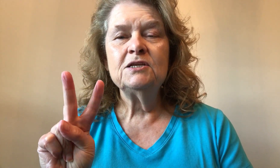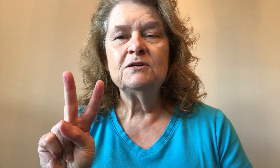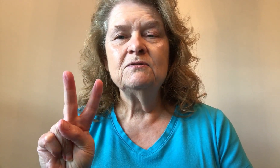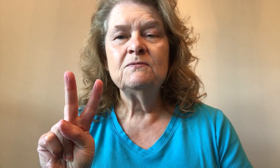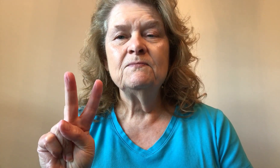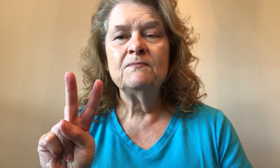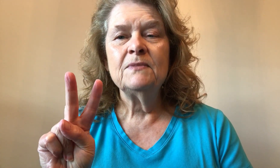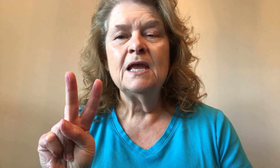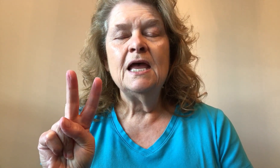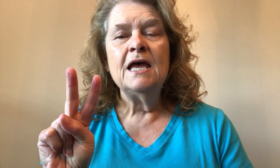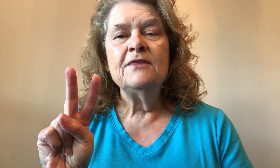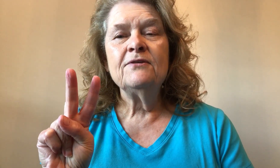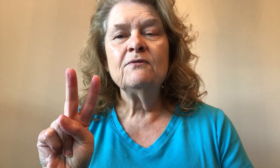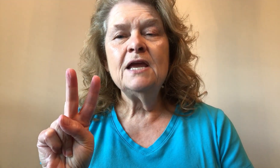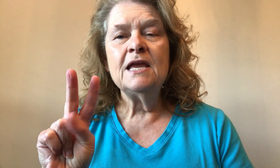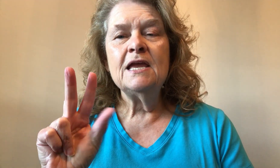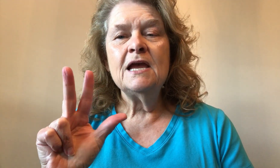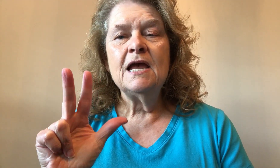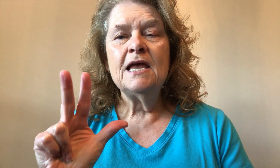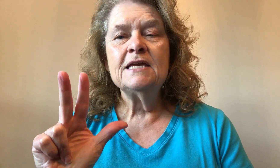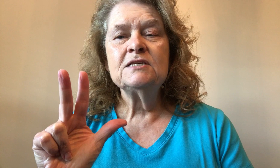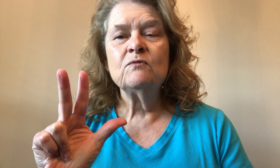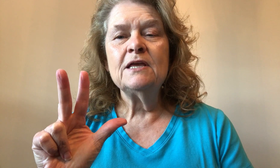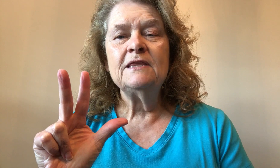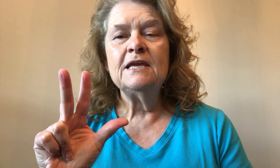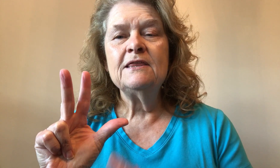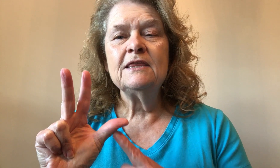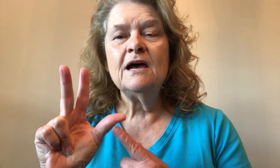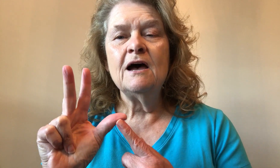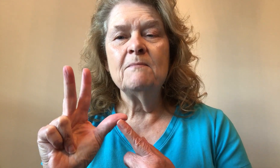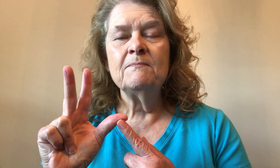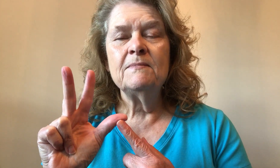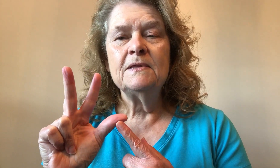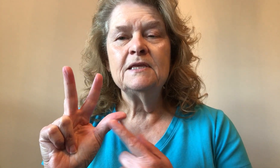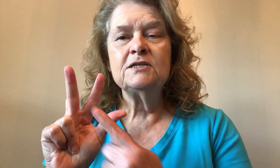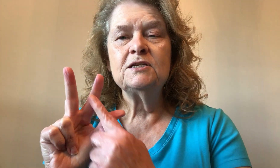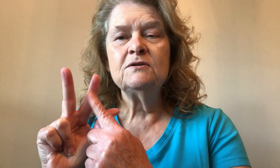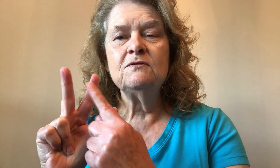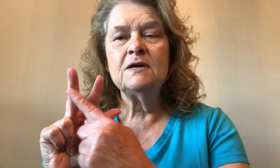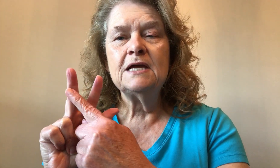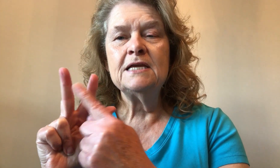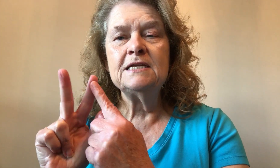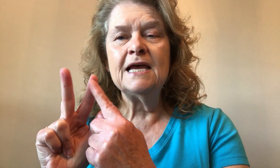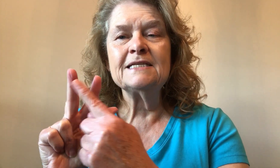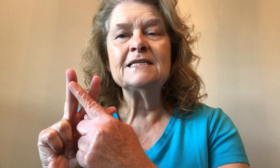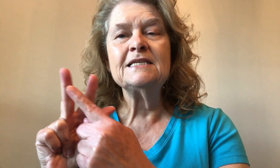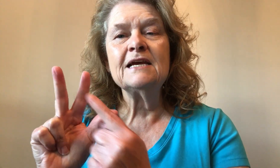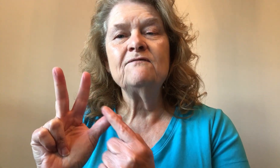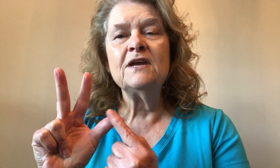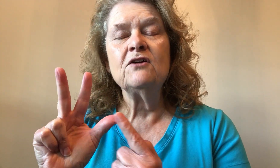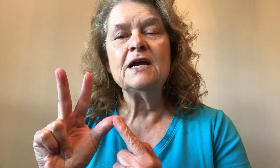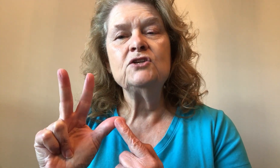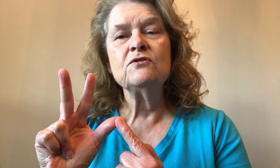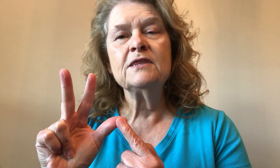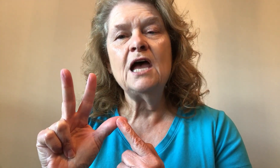2. 3 is with the thumb, the 2 index and the second finger and your